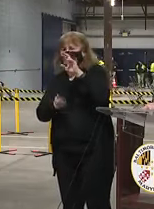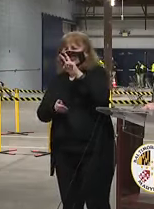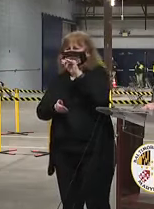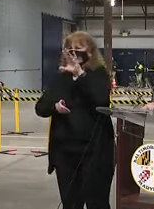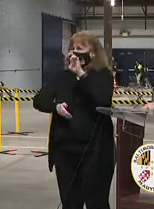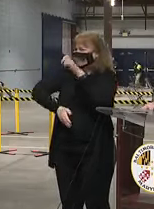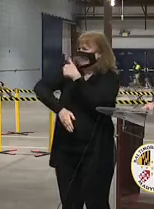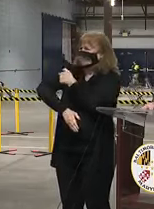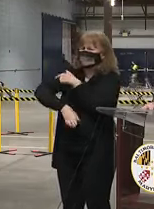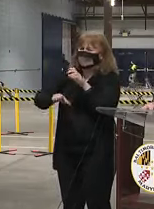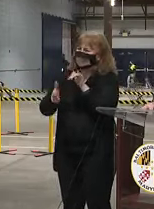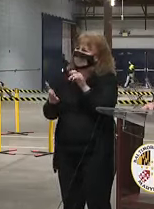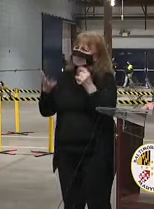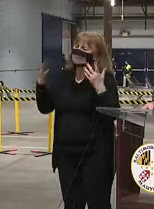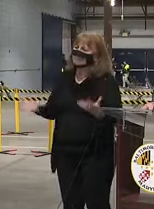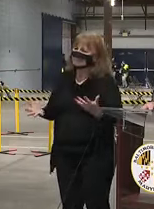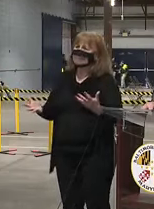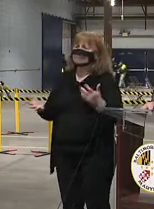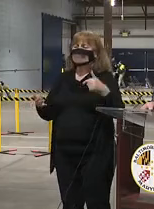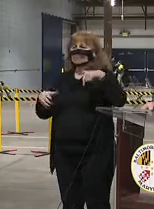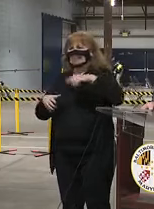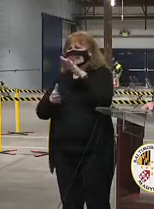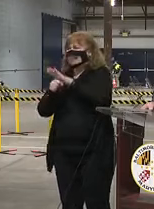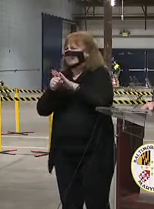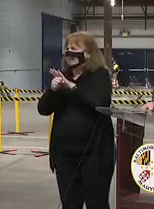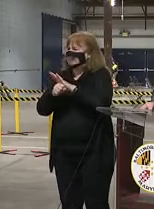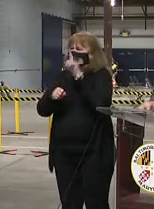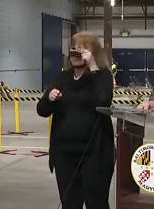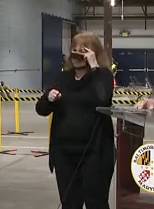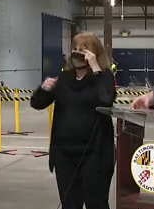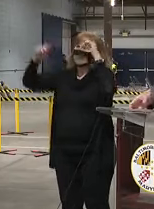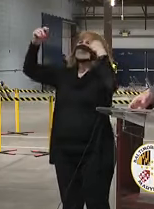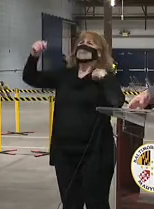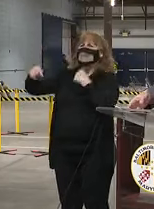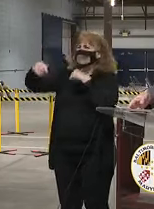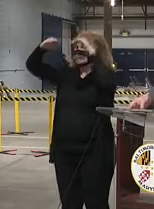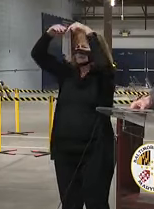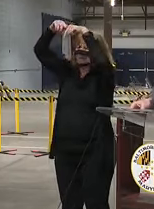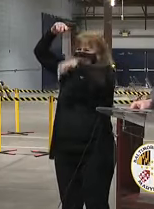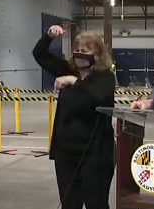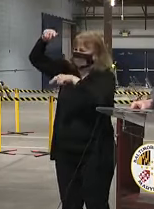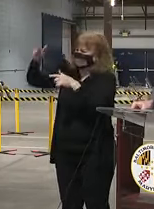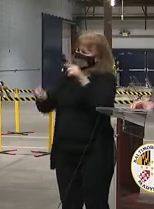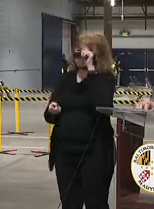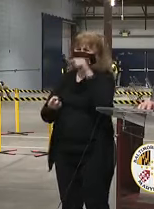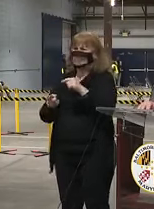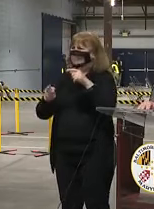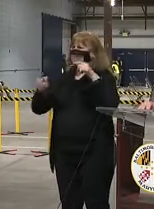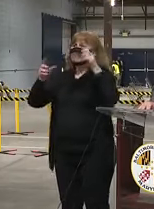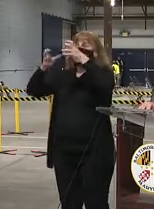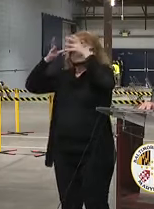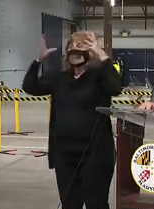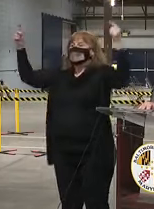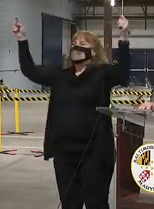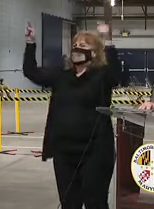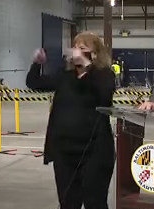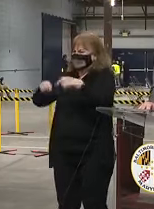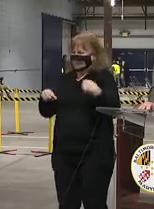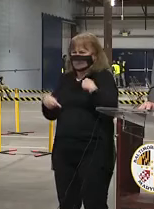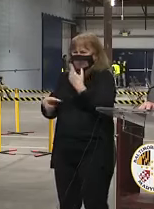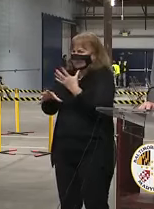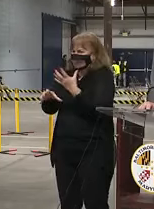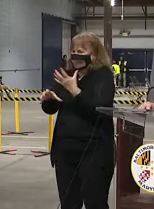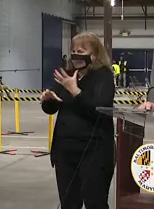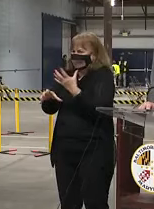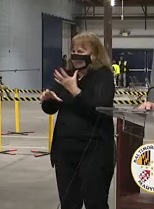so. We and local government are at the end of the supply chain, and until that supply increases, more meaningfully, the